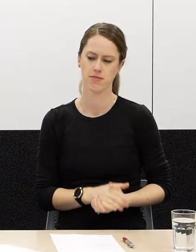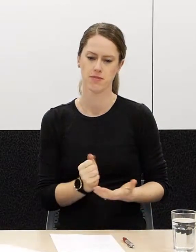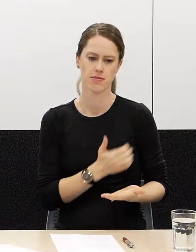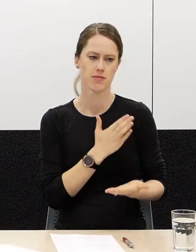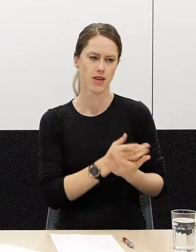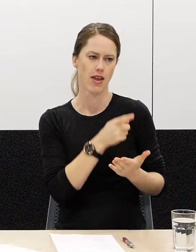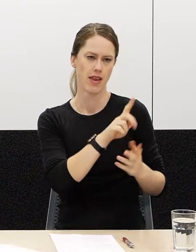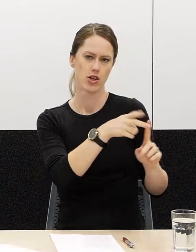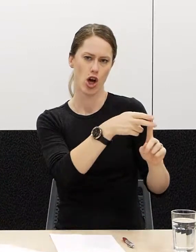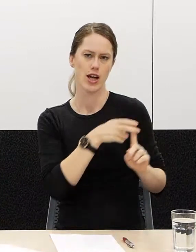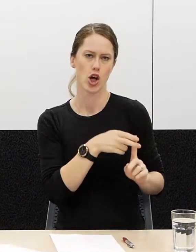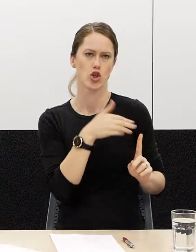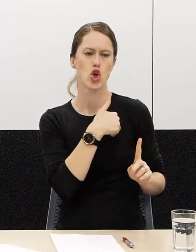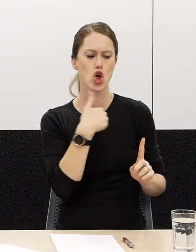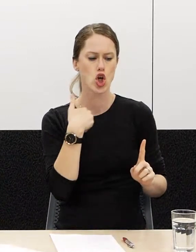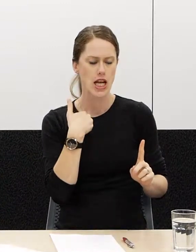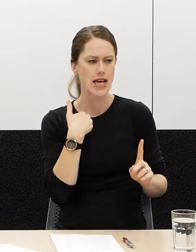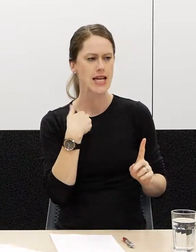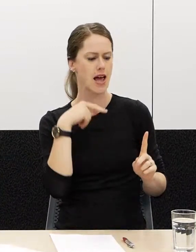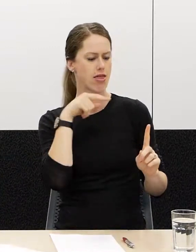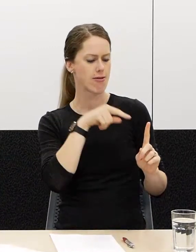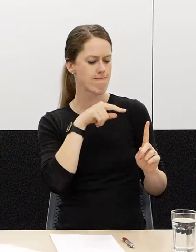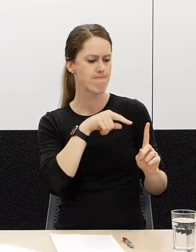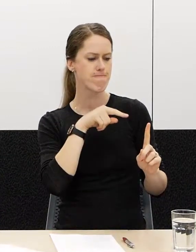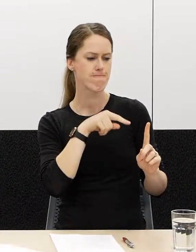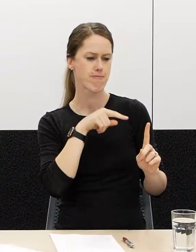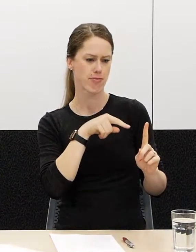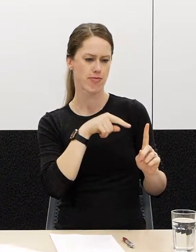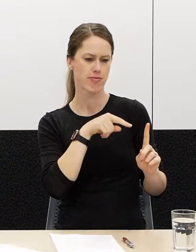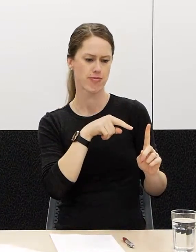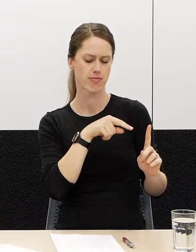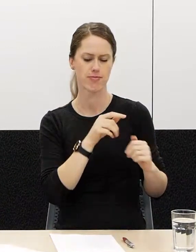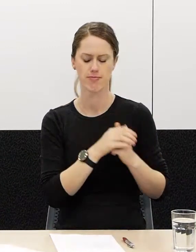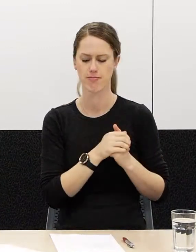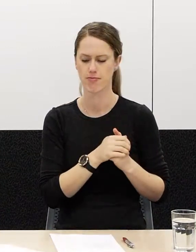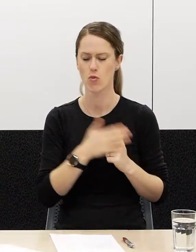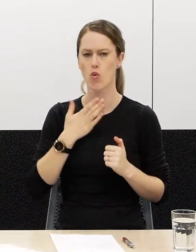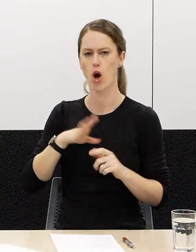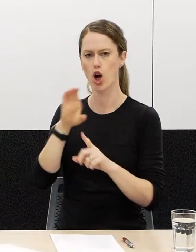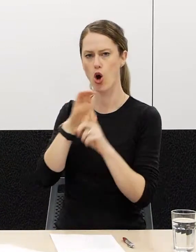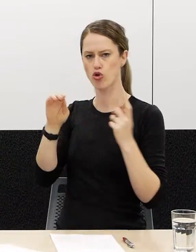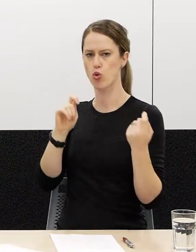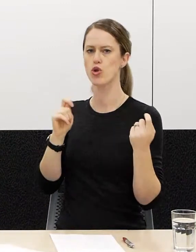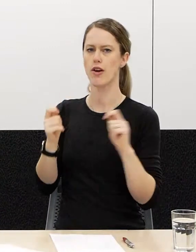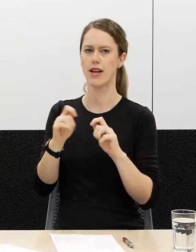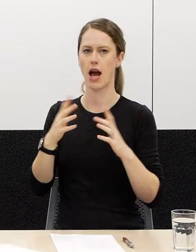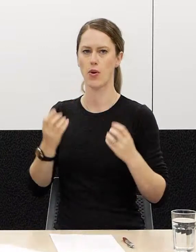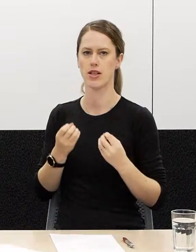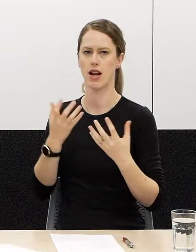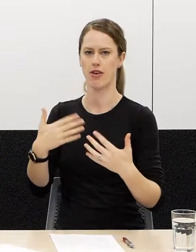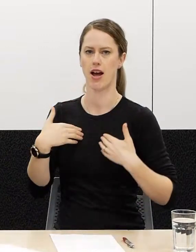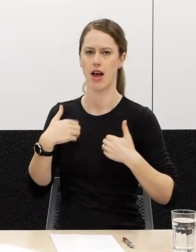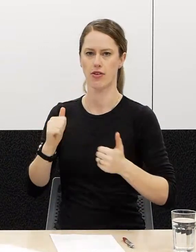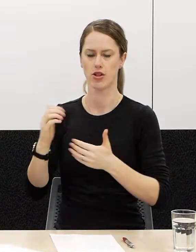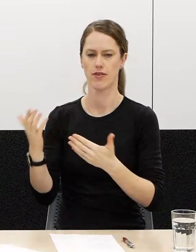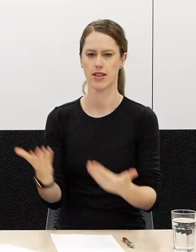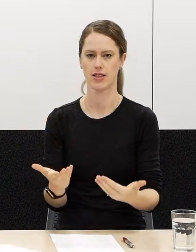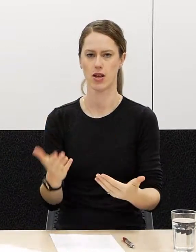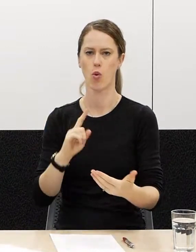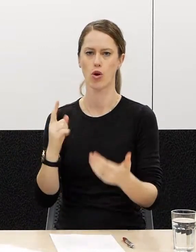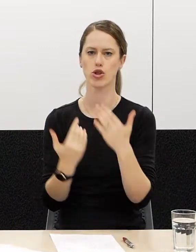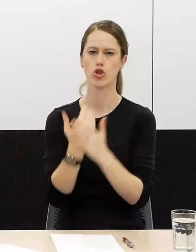get diagnosed early, and that does happen. And we want a cultural shift in the way we deliver health services. What are the new models of care